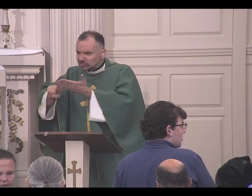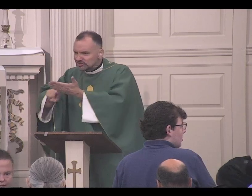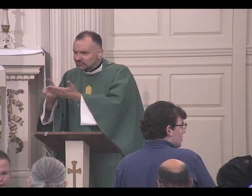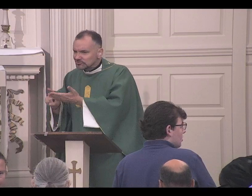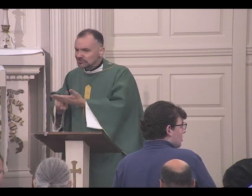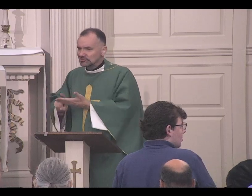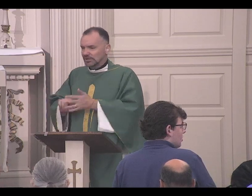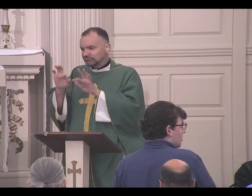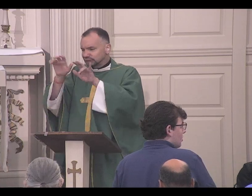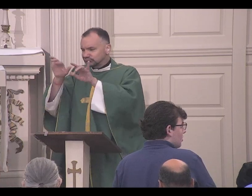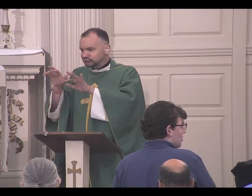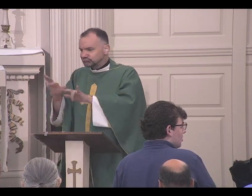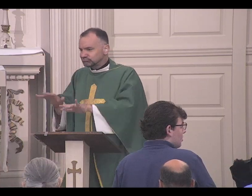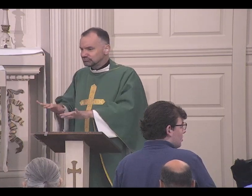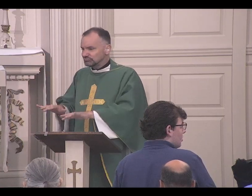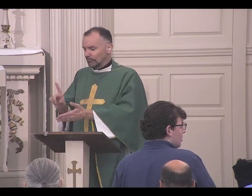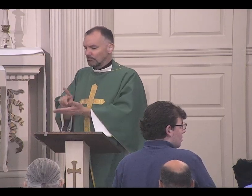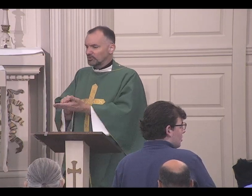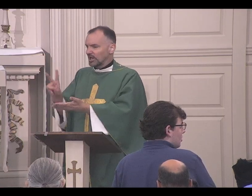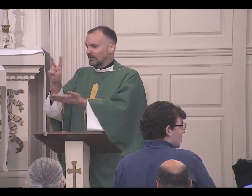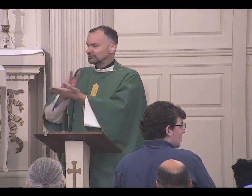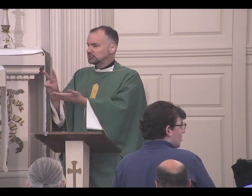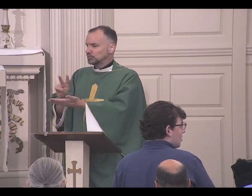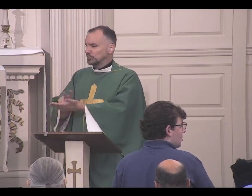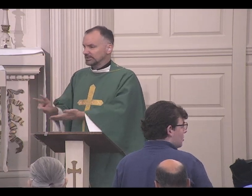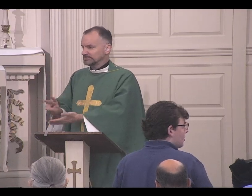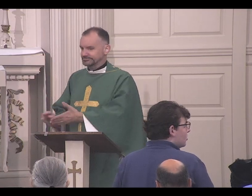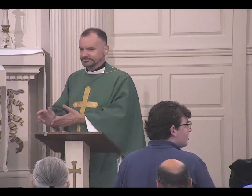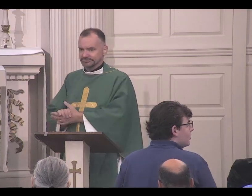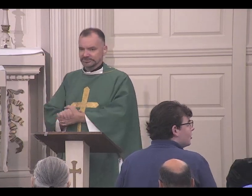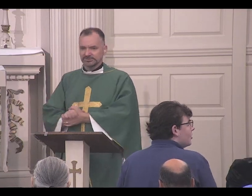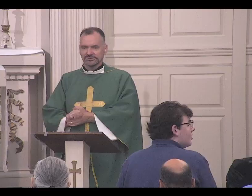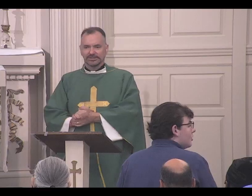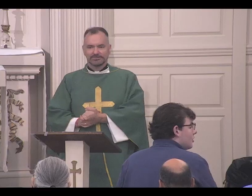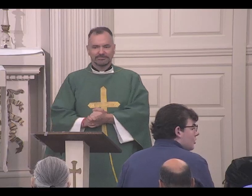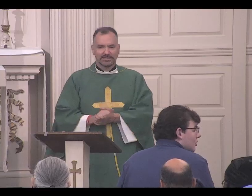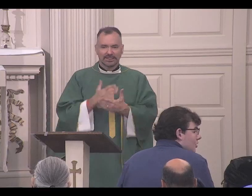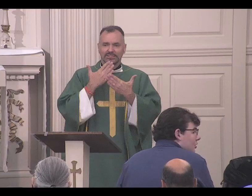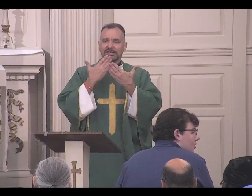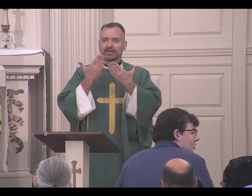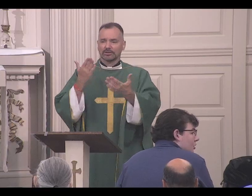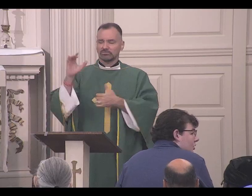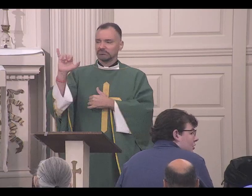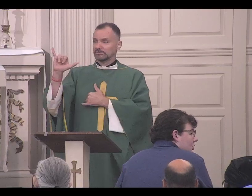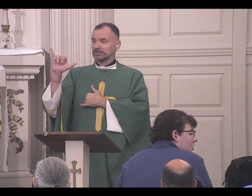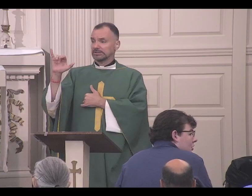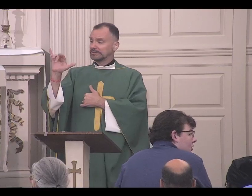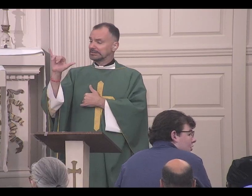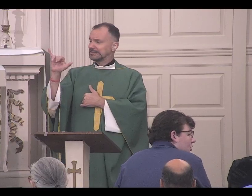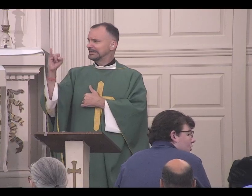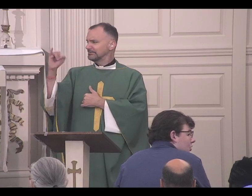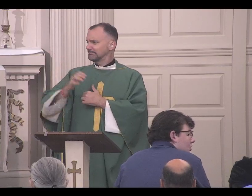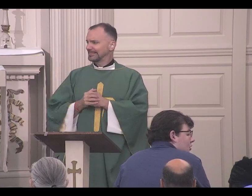who's doing all this research and putting a bulletin article together every 2 weeks. So thank you,